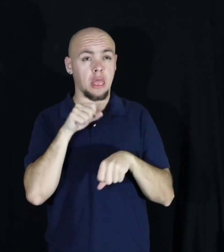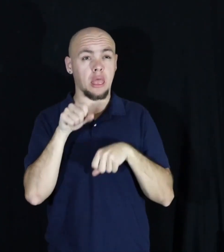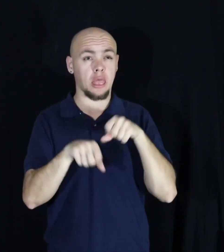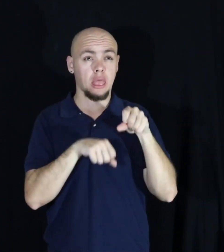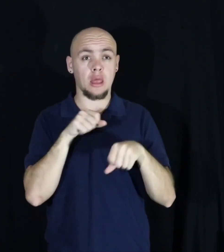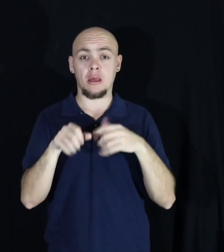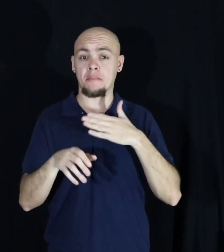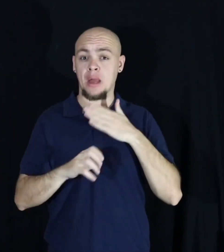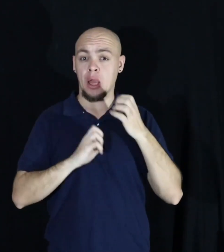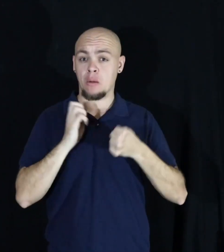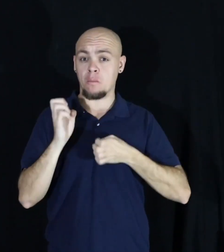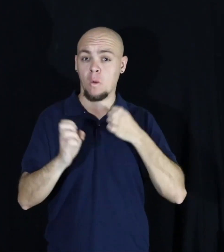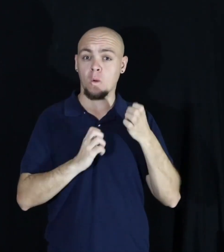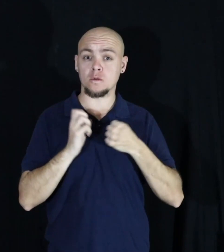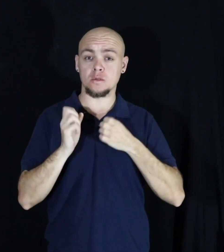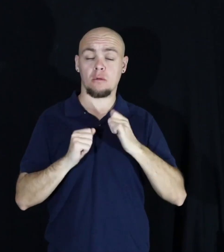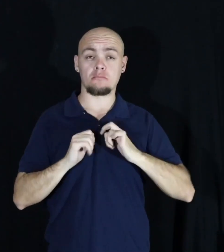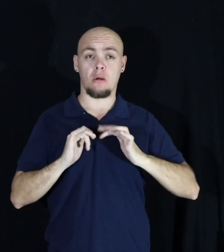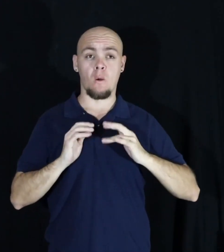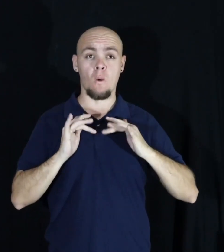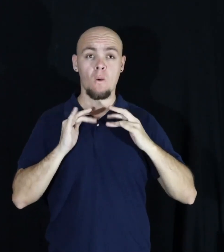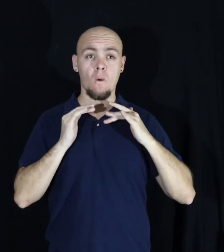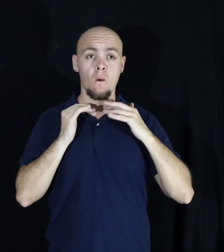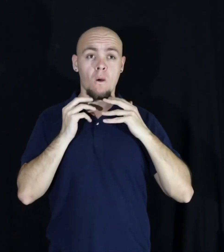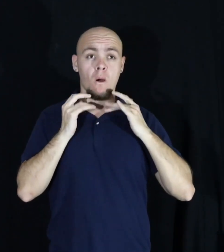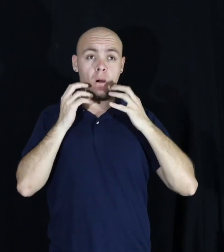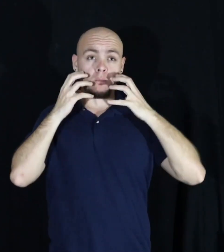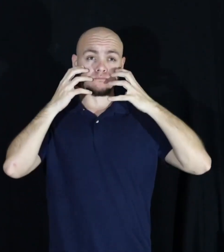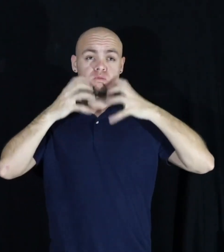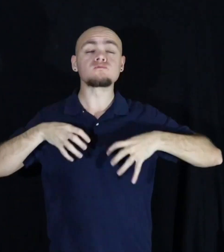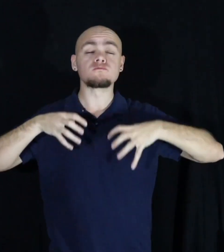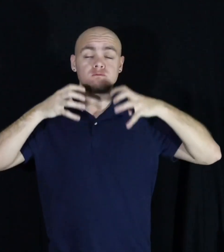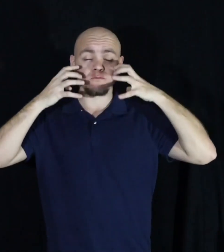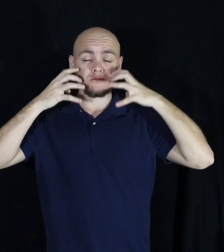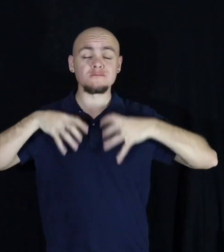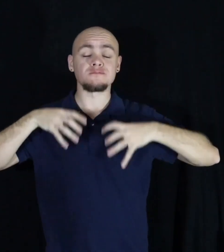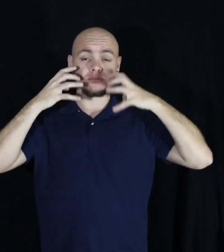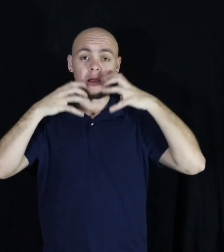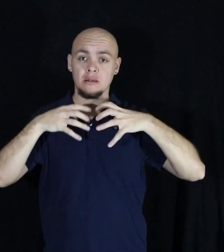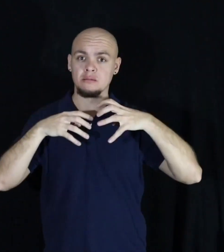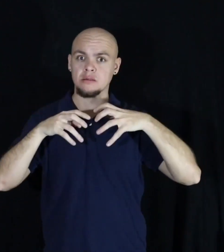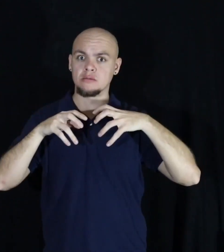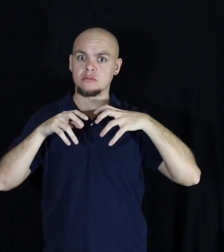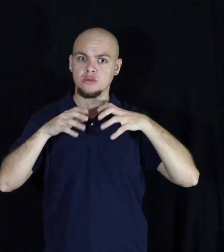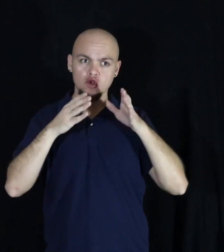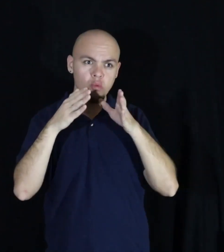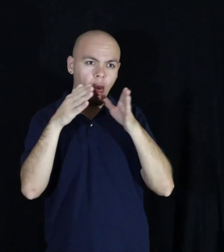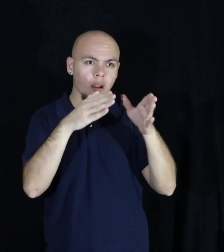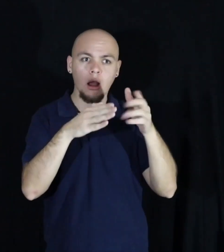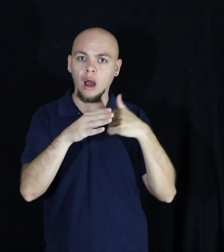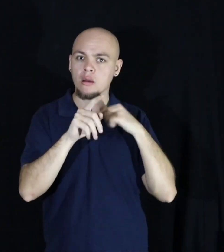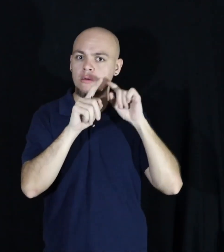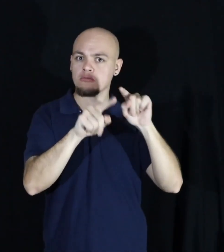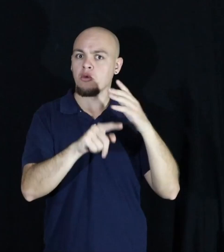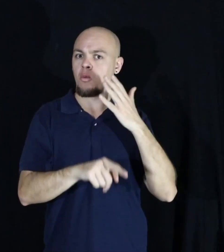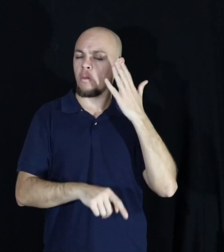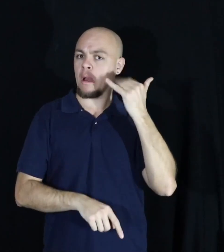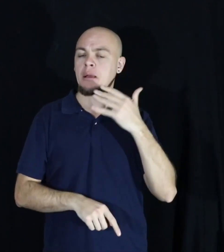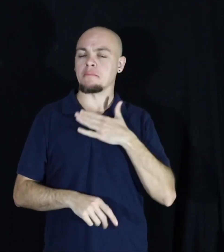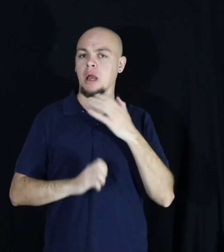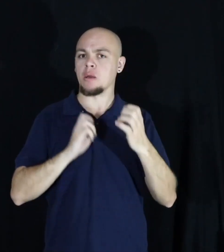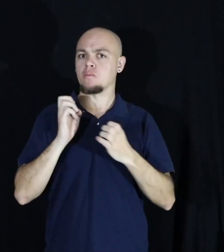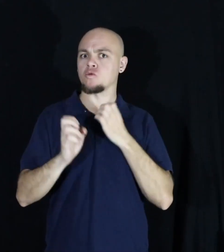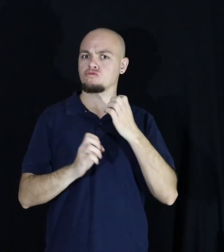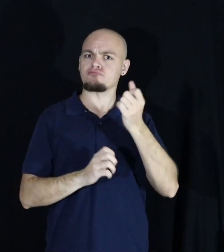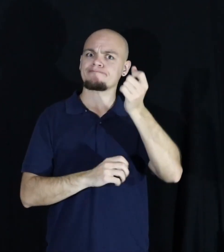my emotions get jostled up to the surface, and I often go on trail for these reasons, to understand my emotions, release